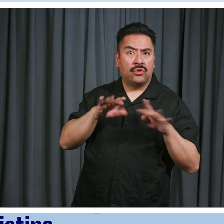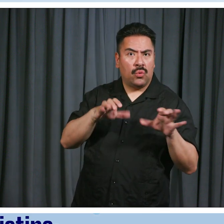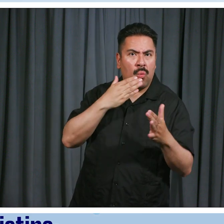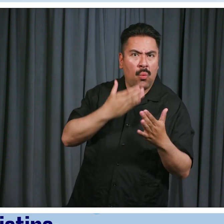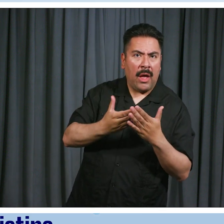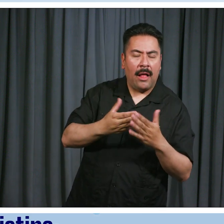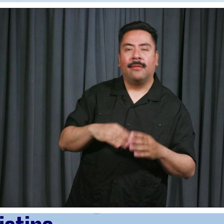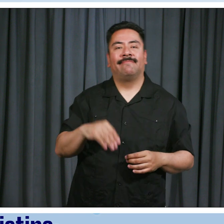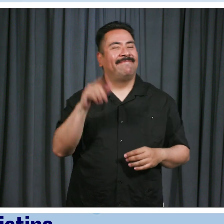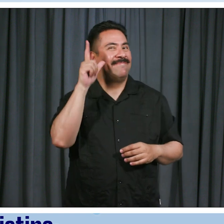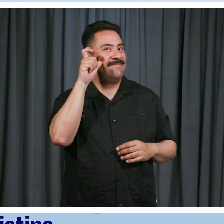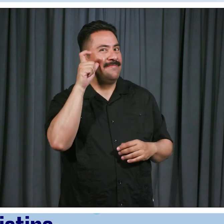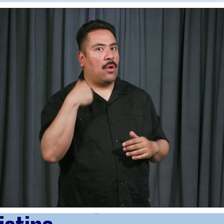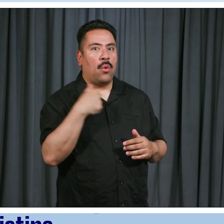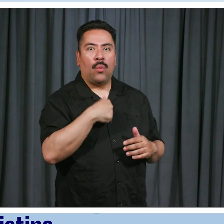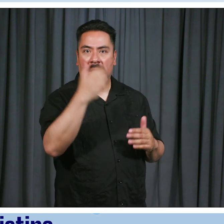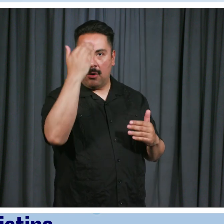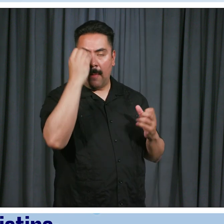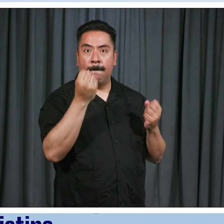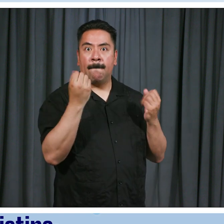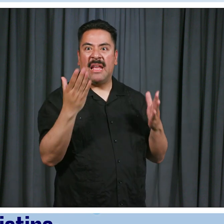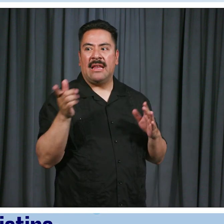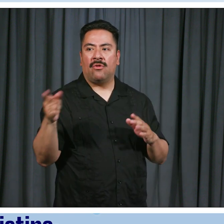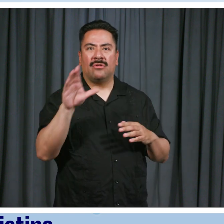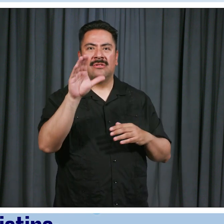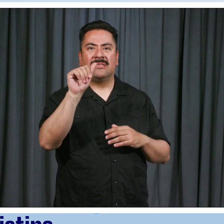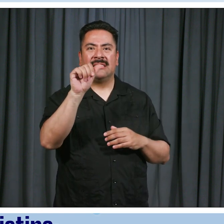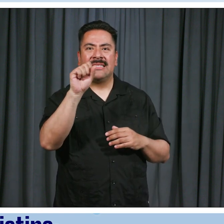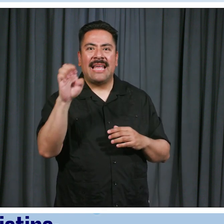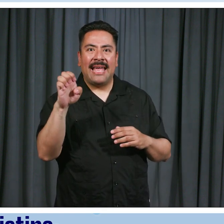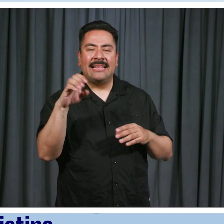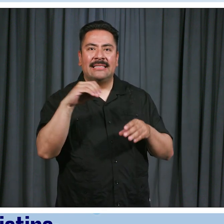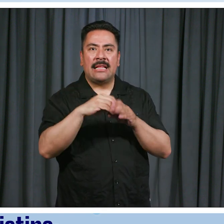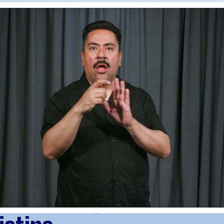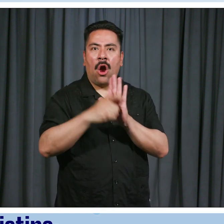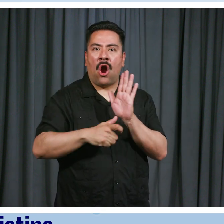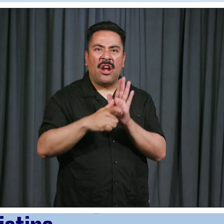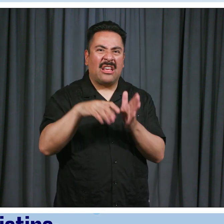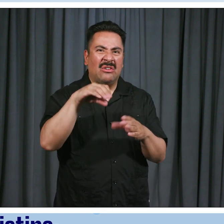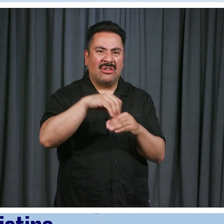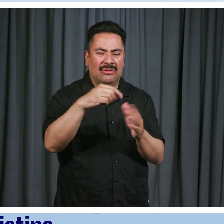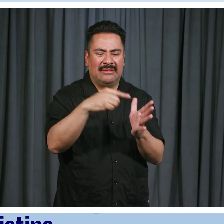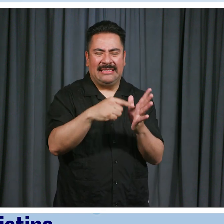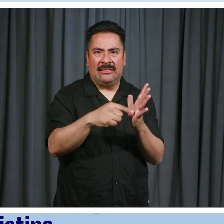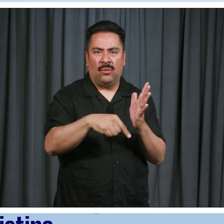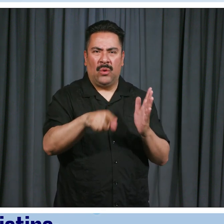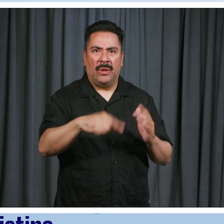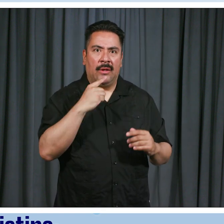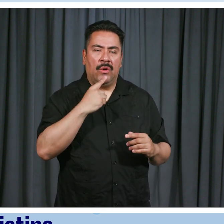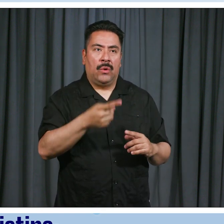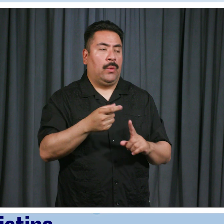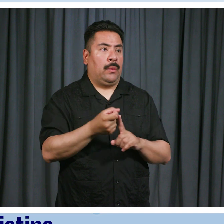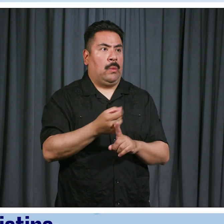a lot of, the cases covered in those articles were extreme cases, like you mentioned. And